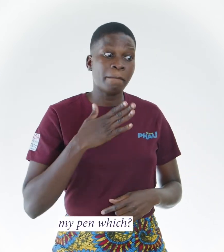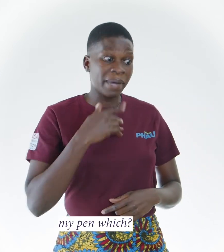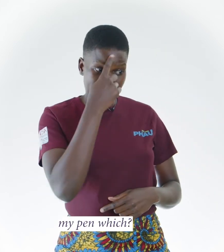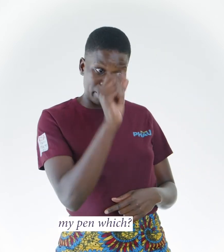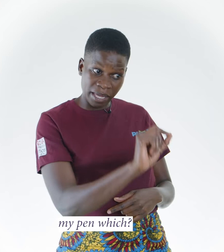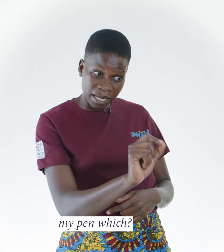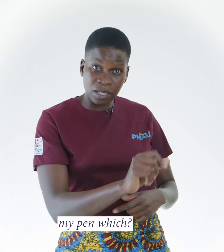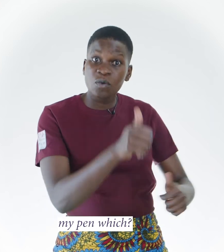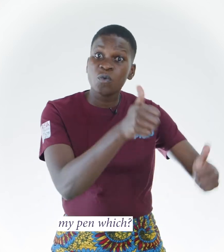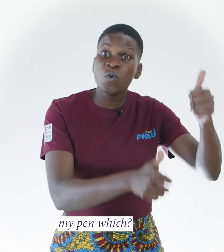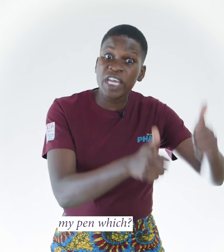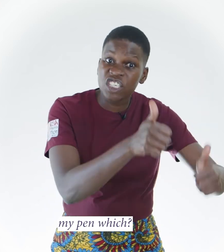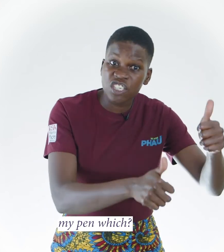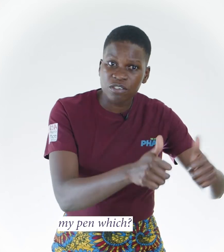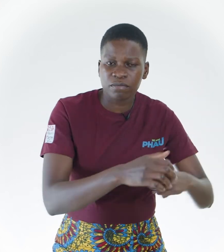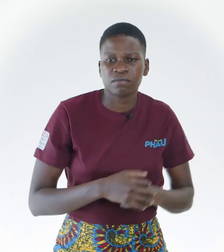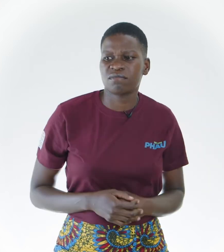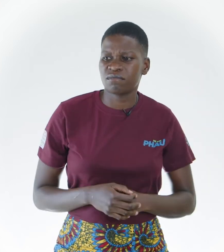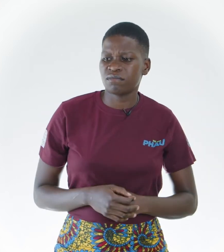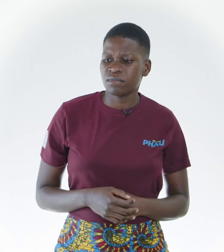my pen which?